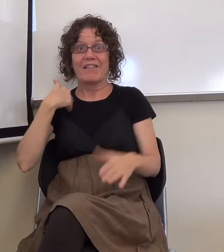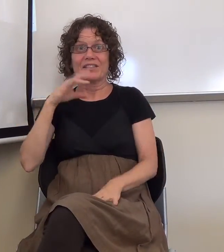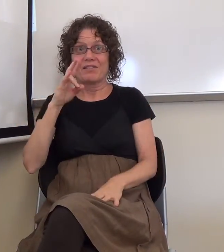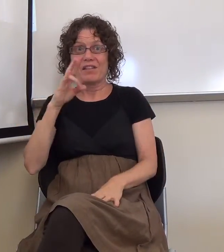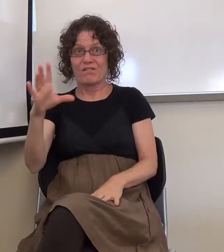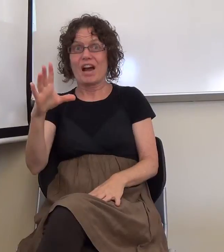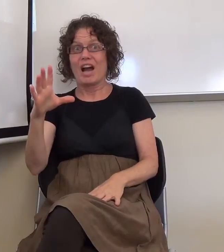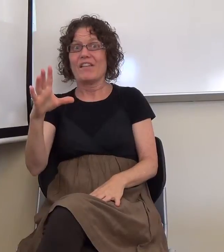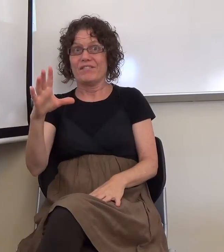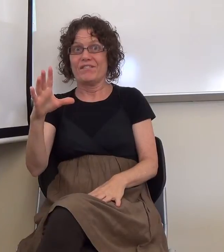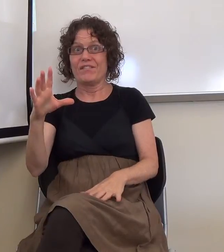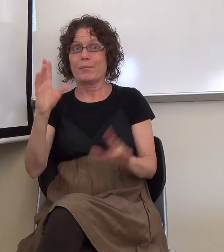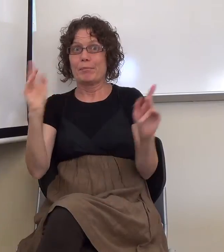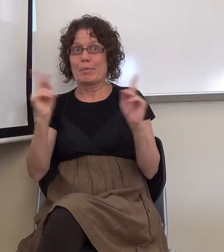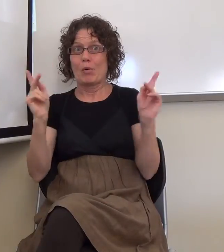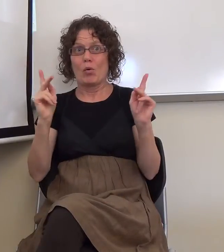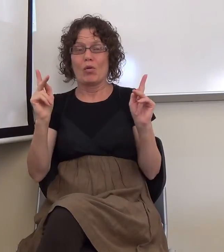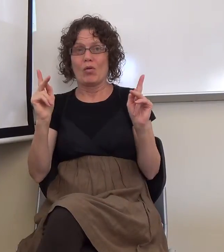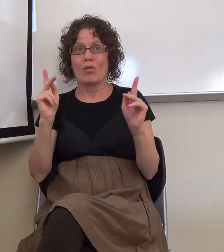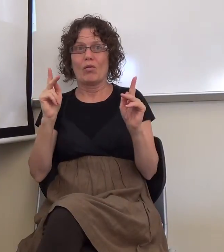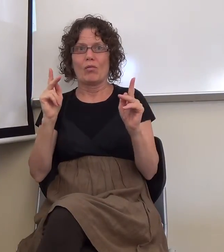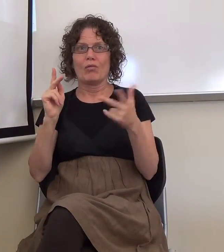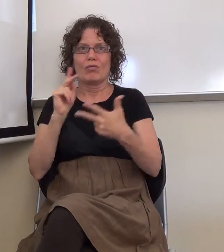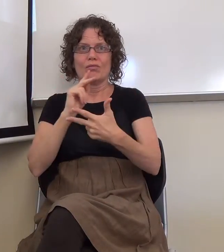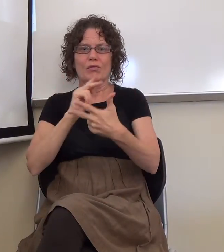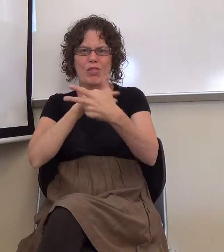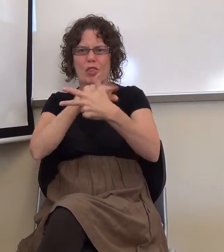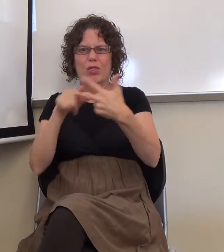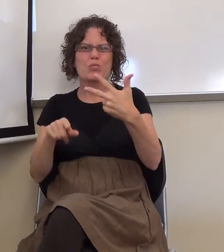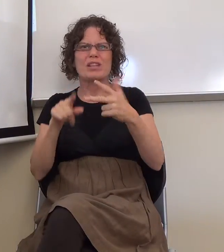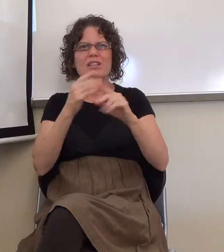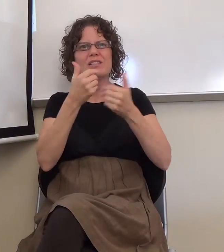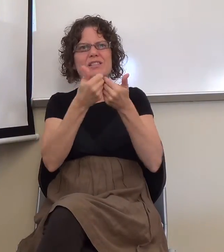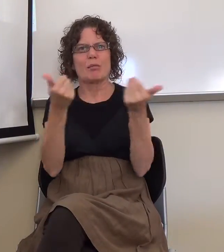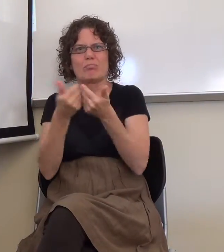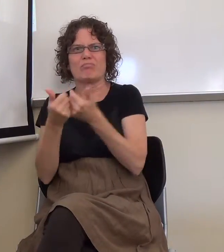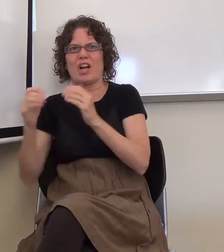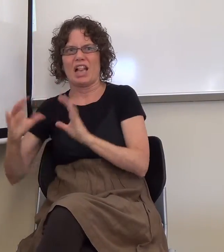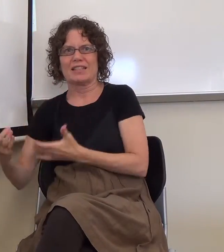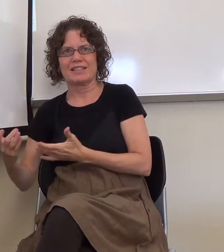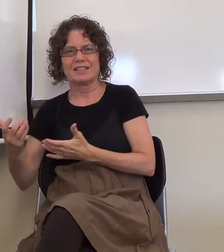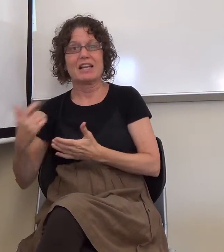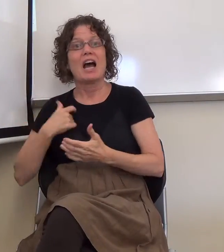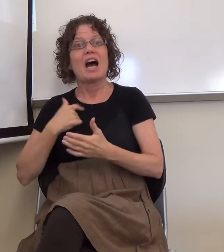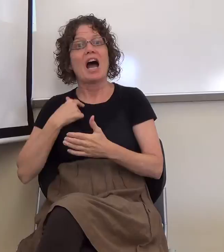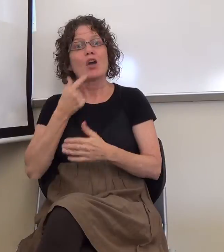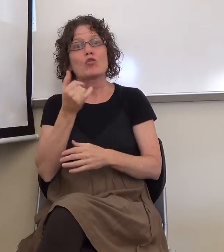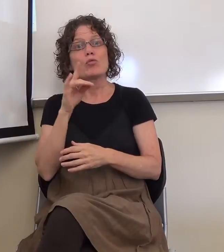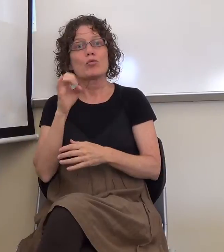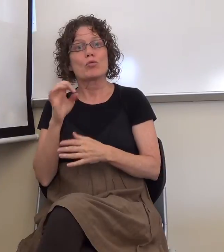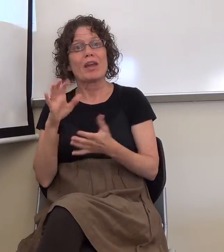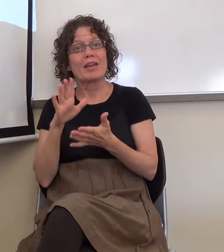all 3 classes. And for me to grade papers, what I do is I take another little piece of paper that